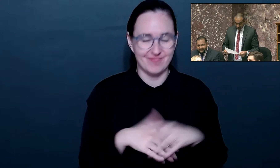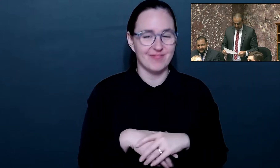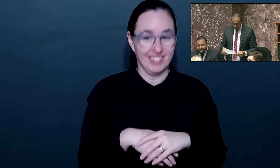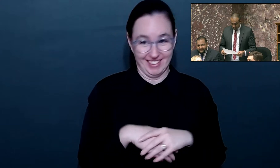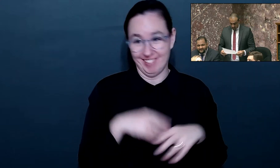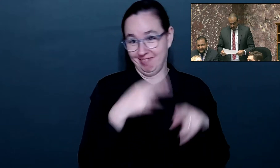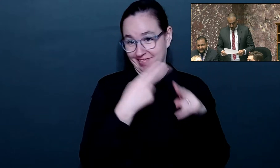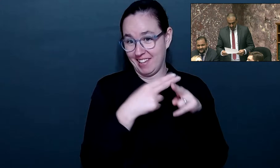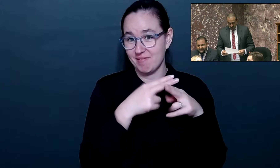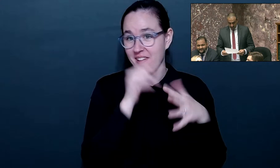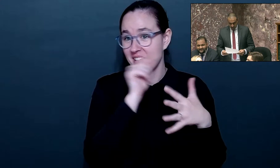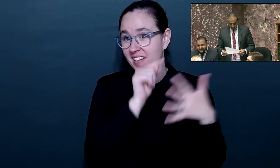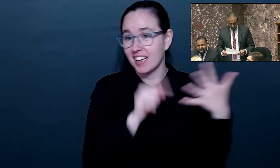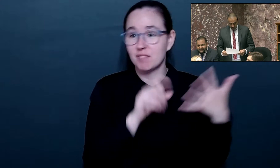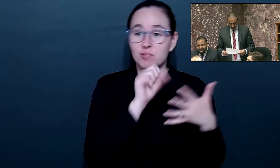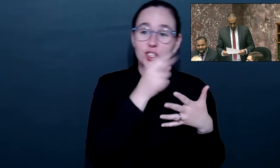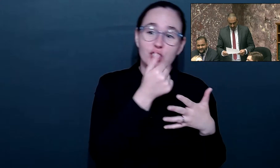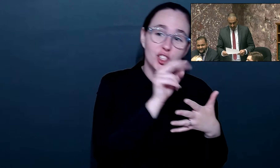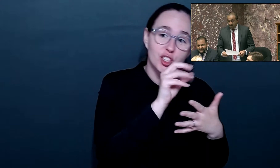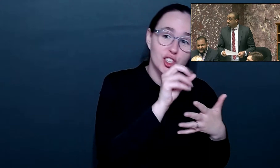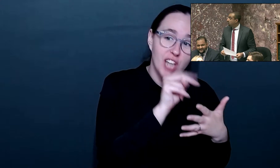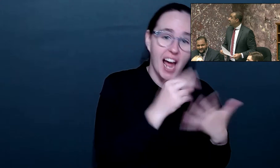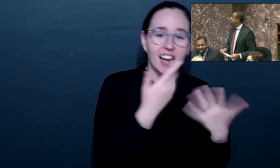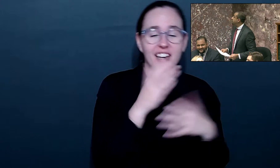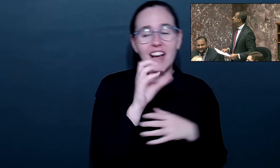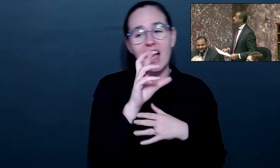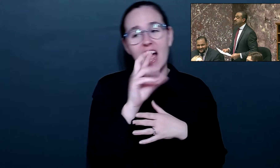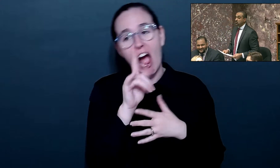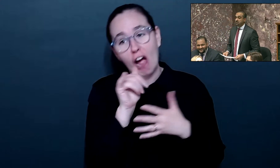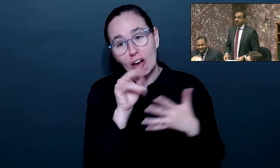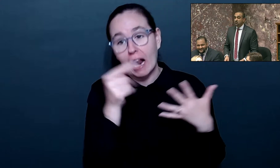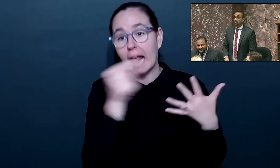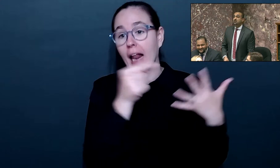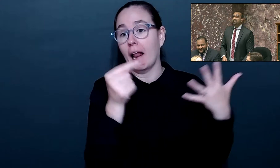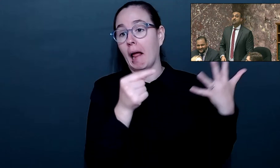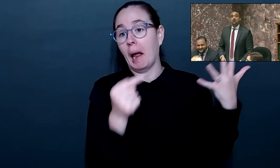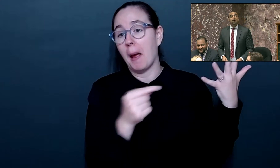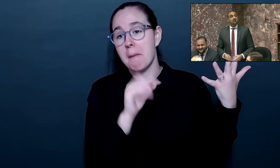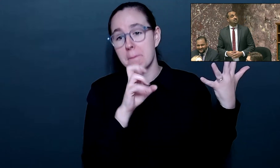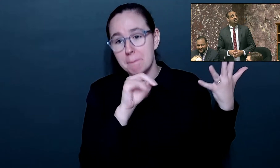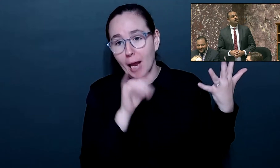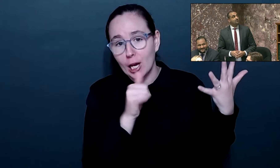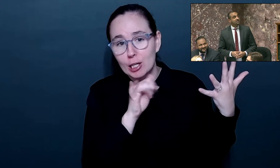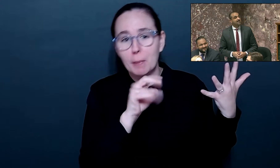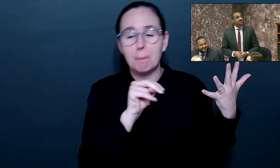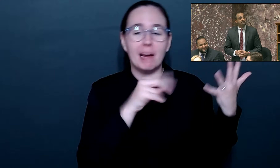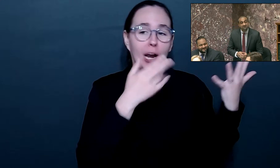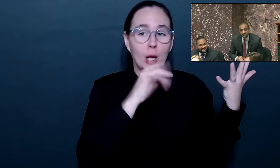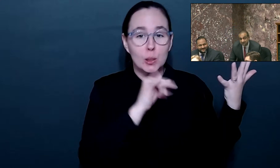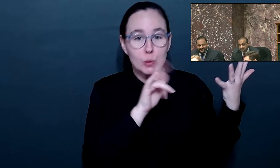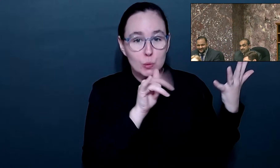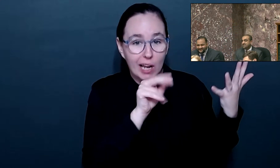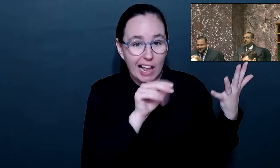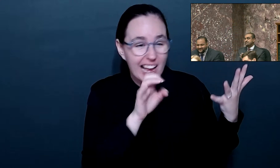Plan, Yasher Gajar, and Anna Wren. Please join me in welcoming them all into the chamber today.